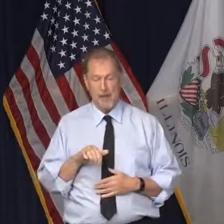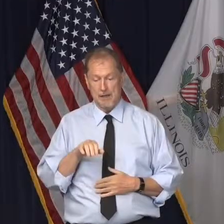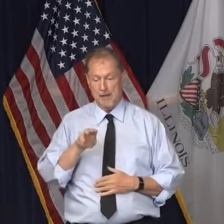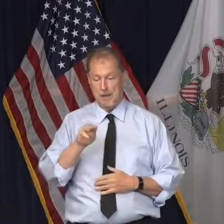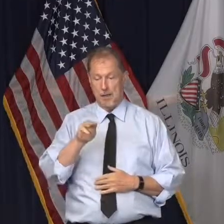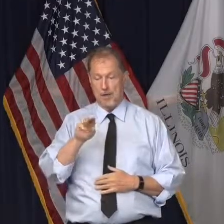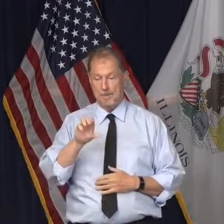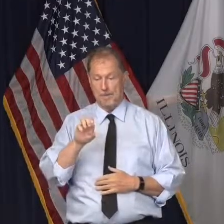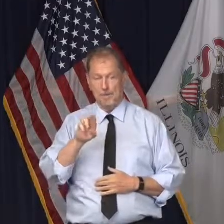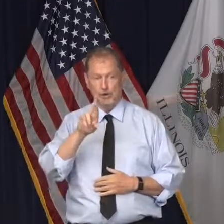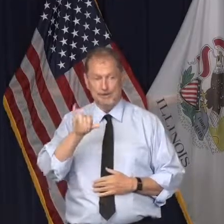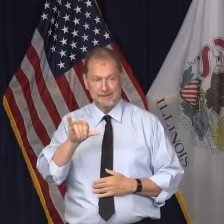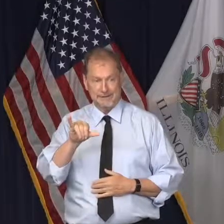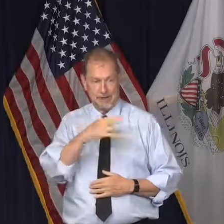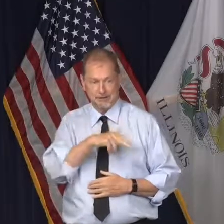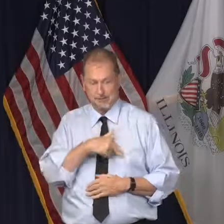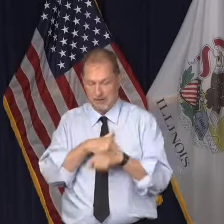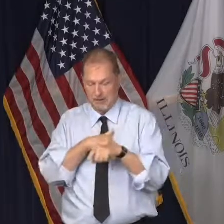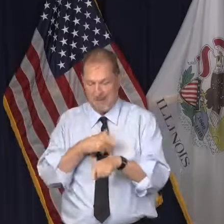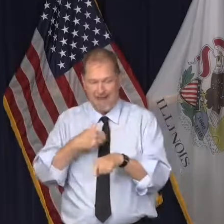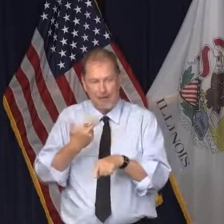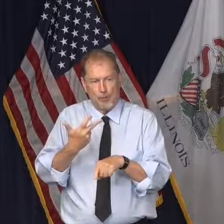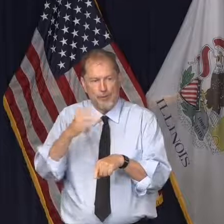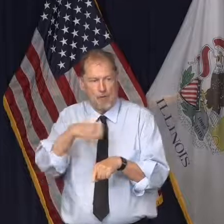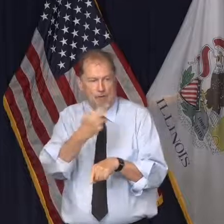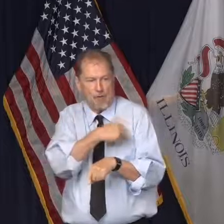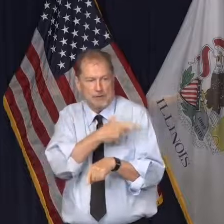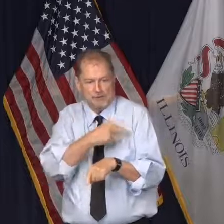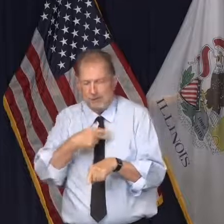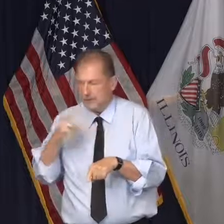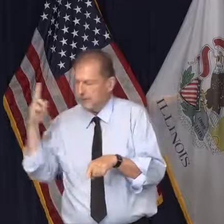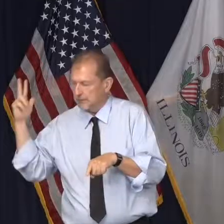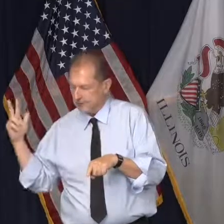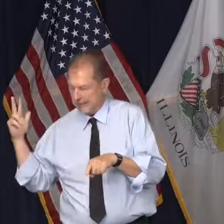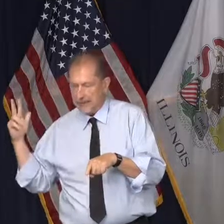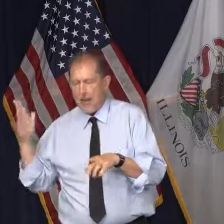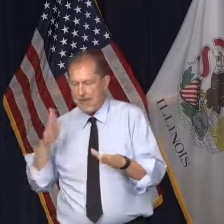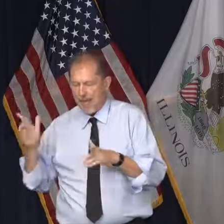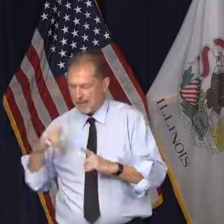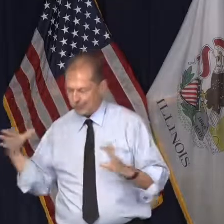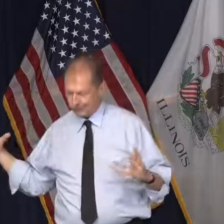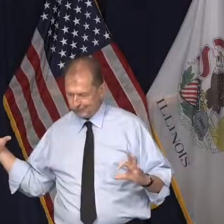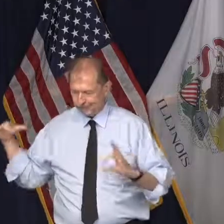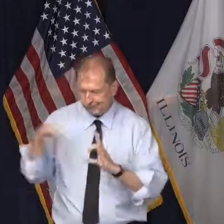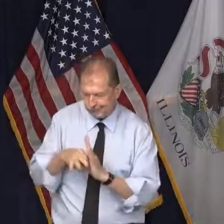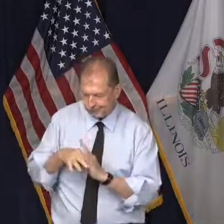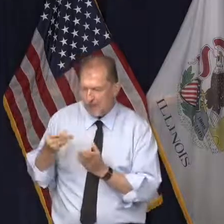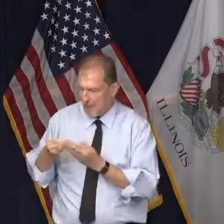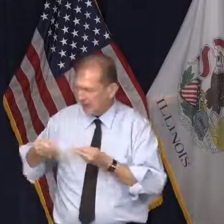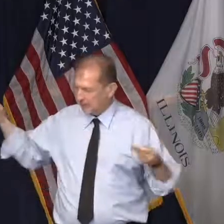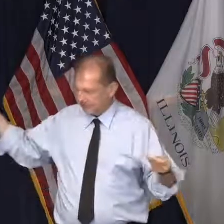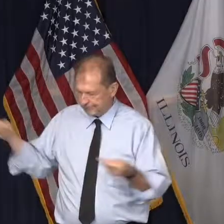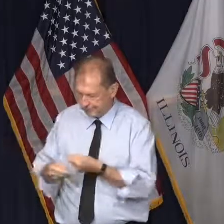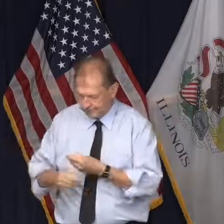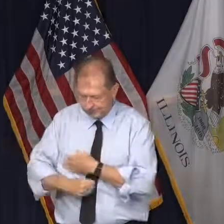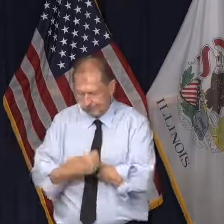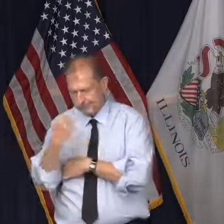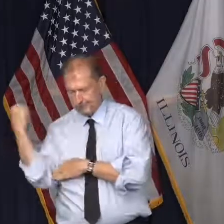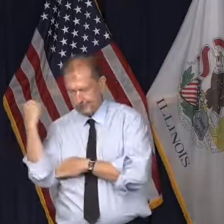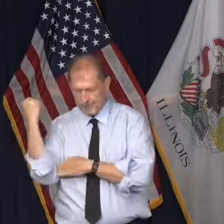join with Mercy. You may have heard about last year that we're looking at kind of a merger and hope that a